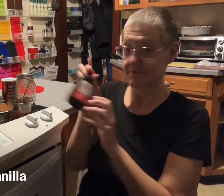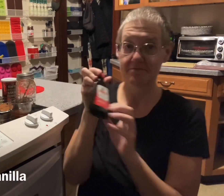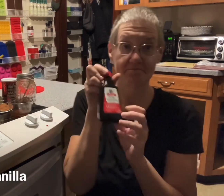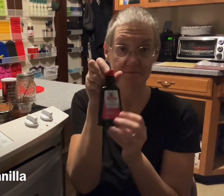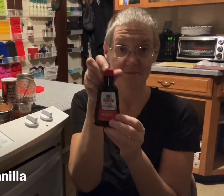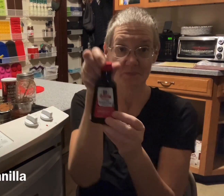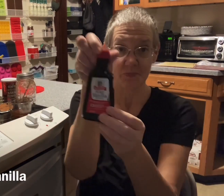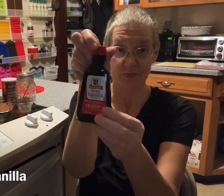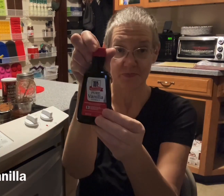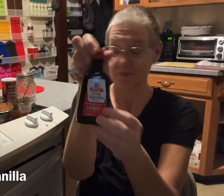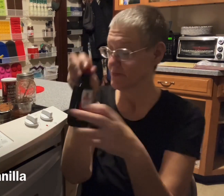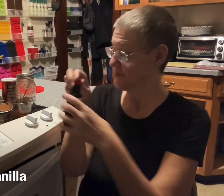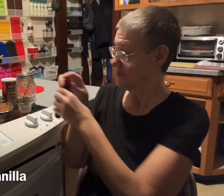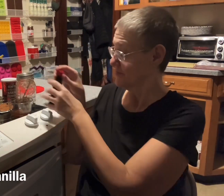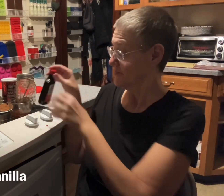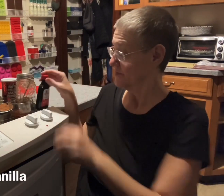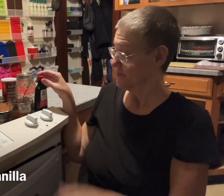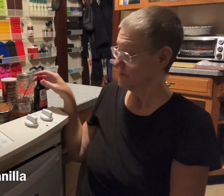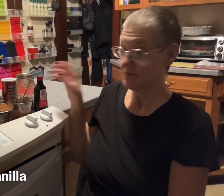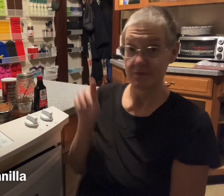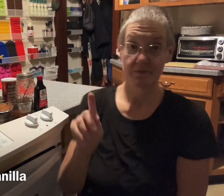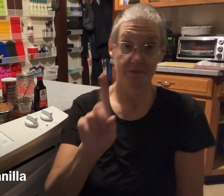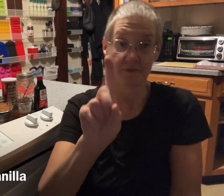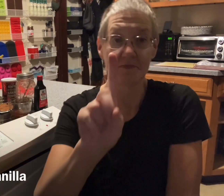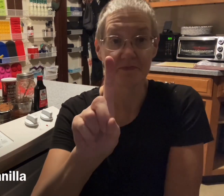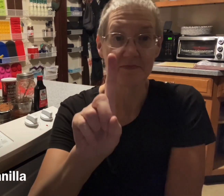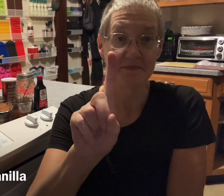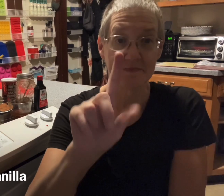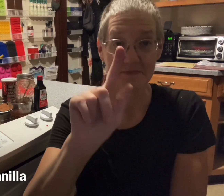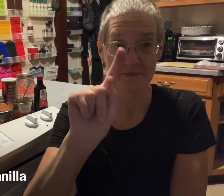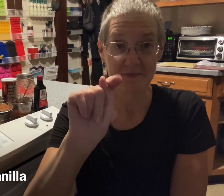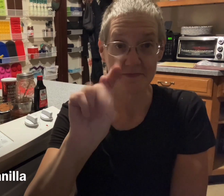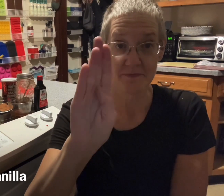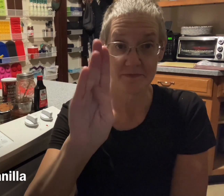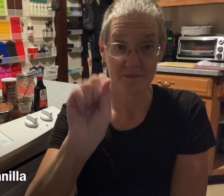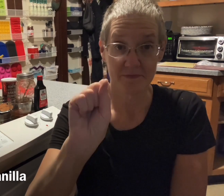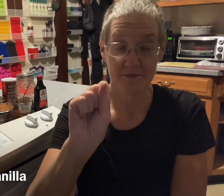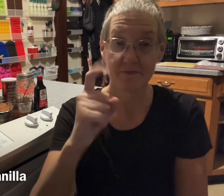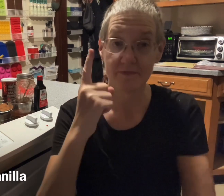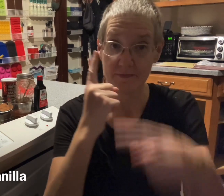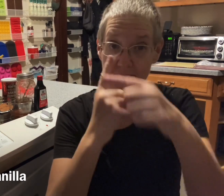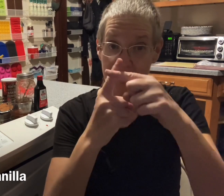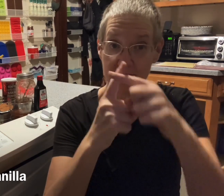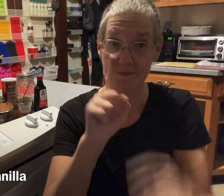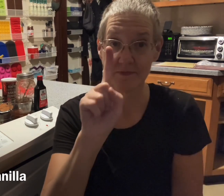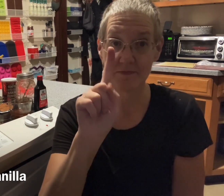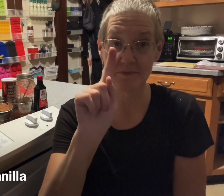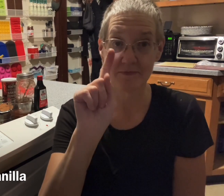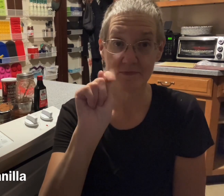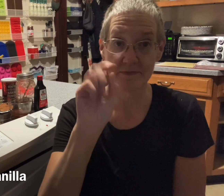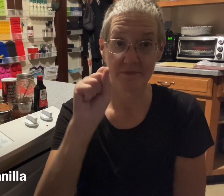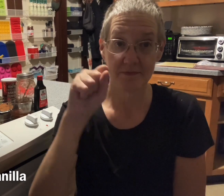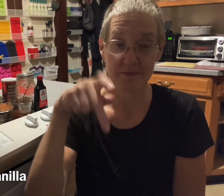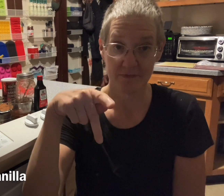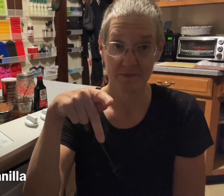Now we're going to add the vanilla. We're going to add 1 tablespoon plus 1